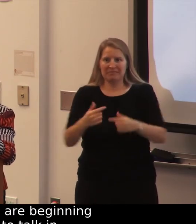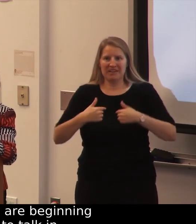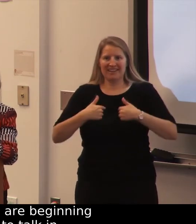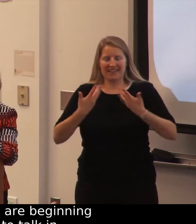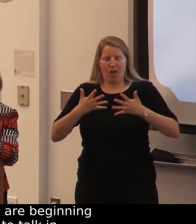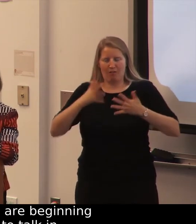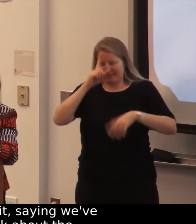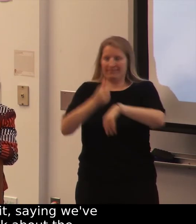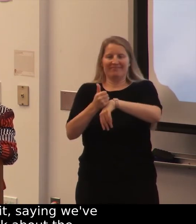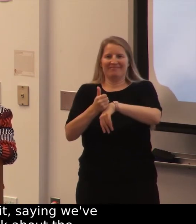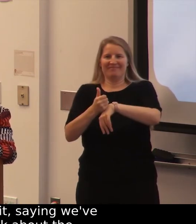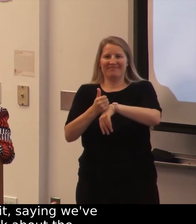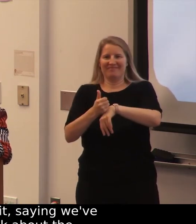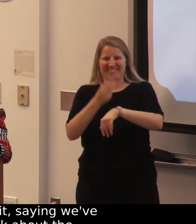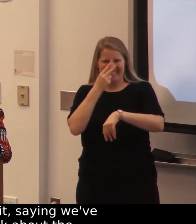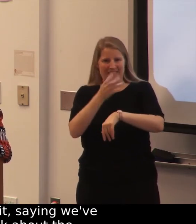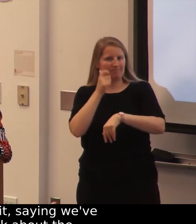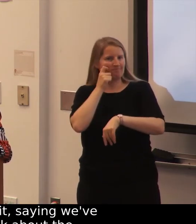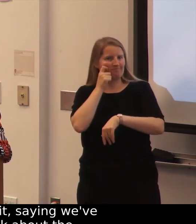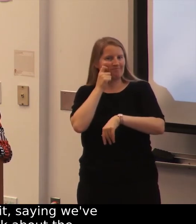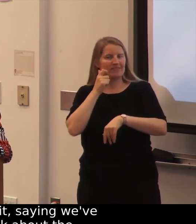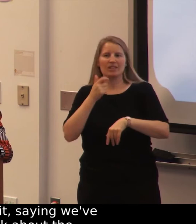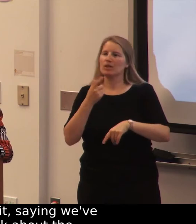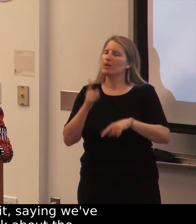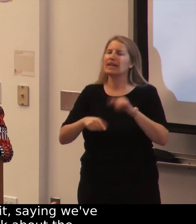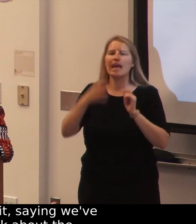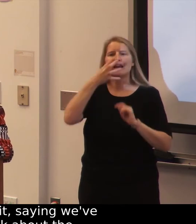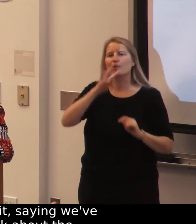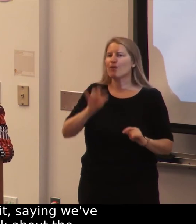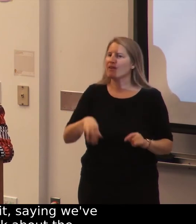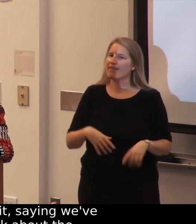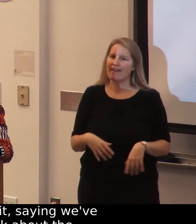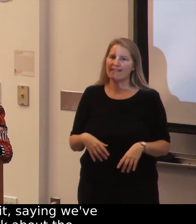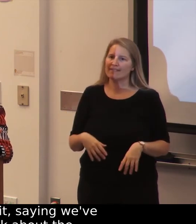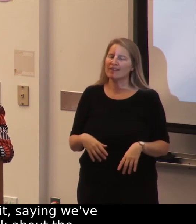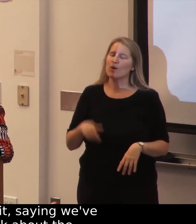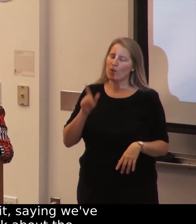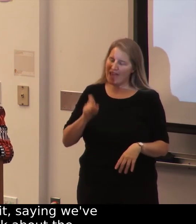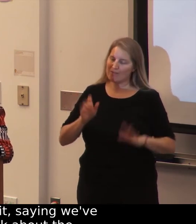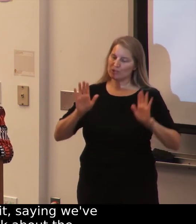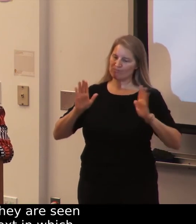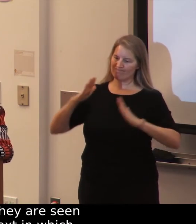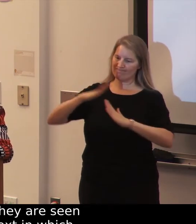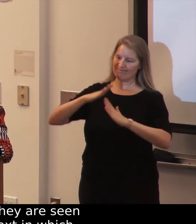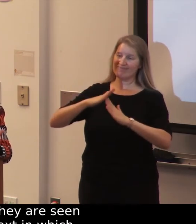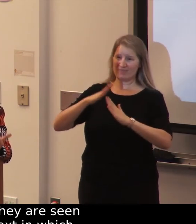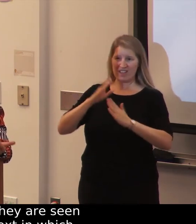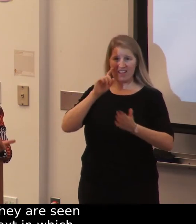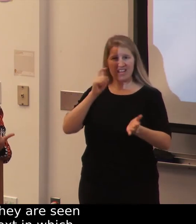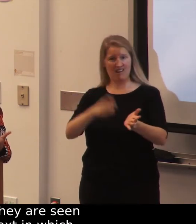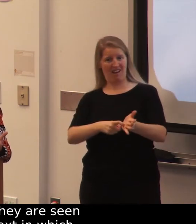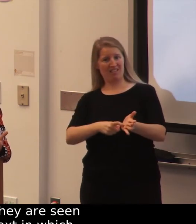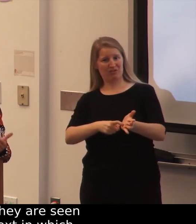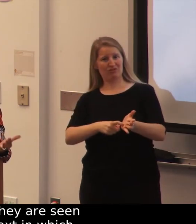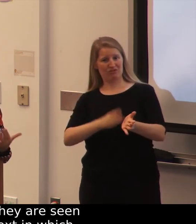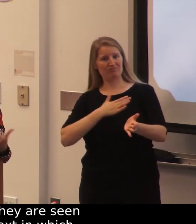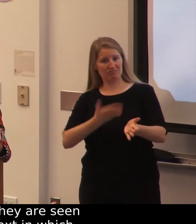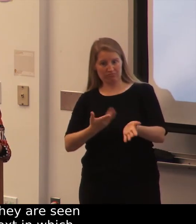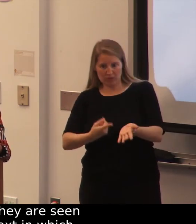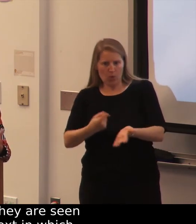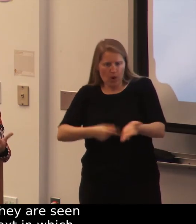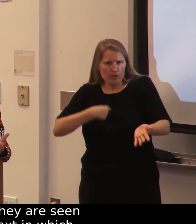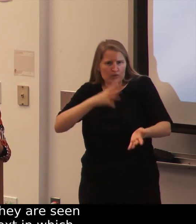more ways within the field, not ignoring it, saying we've got to talk about the color of people's skin and how they're seen